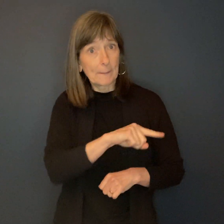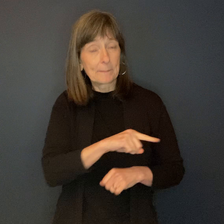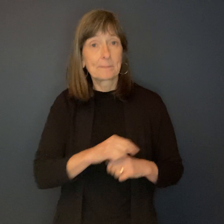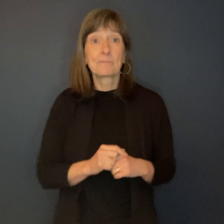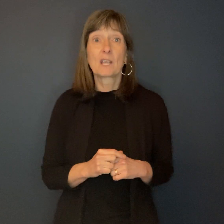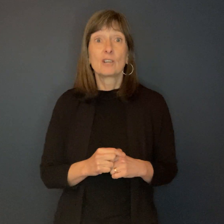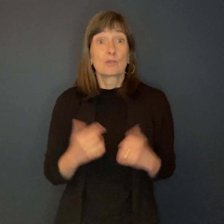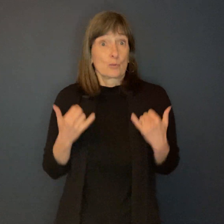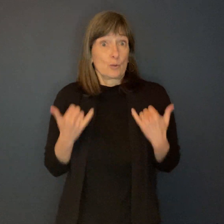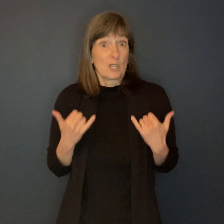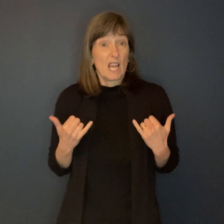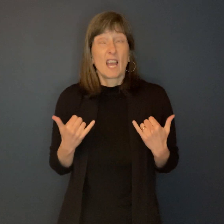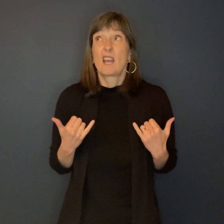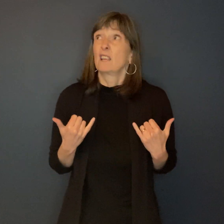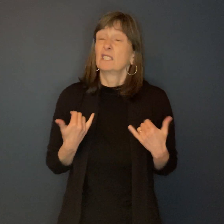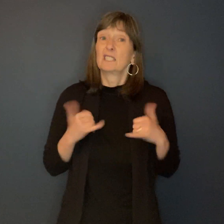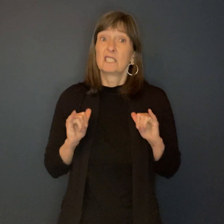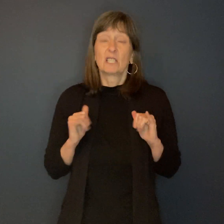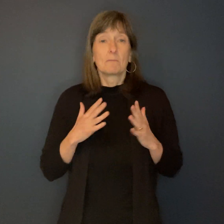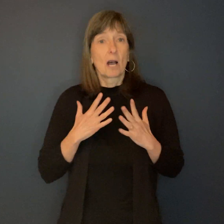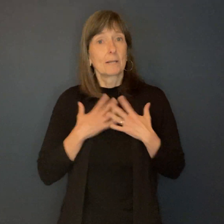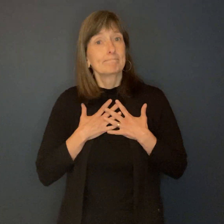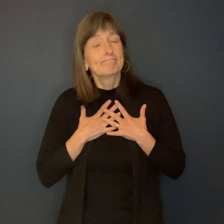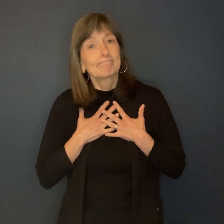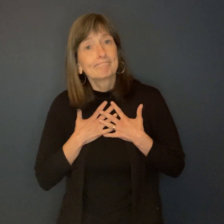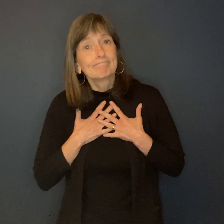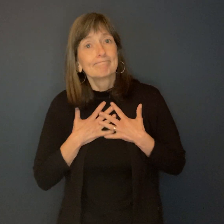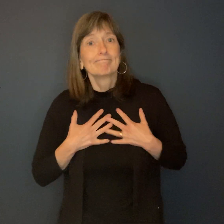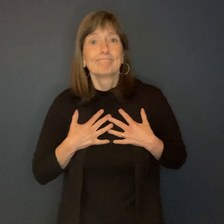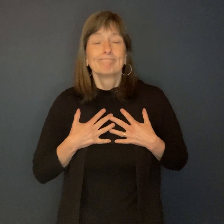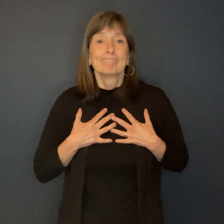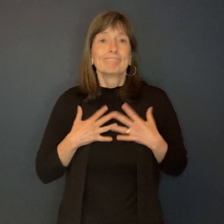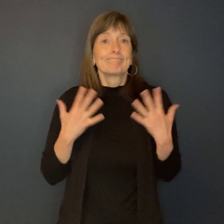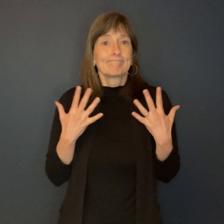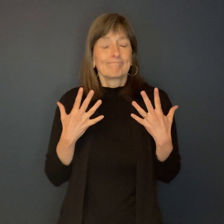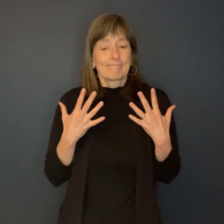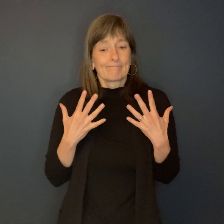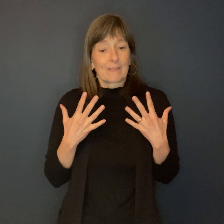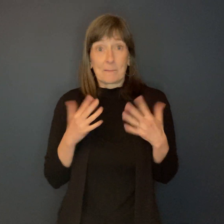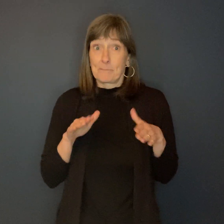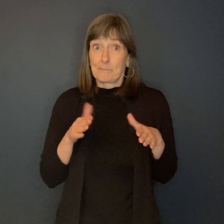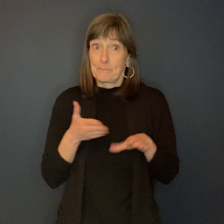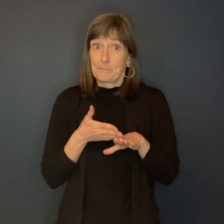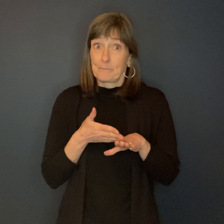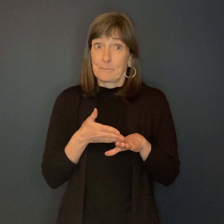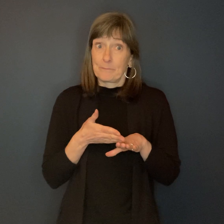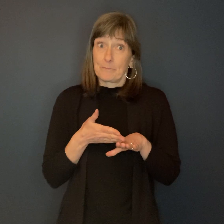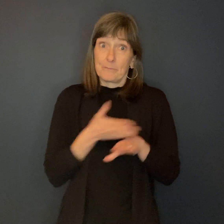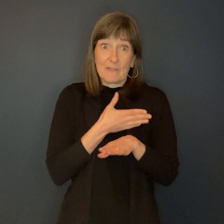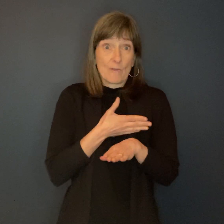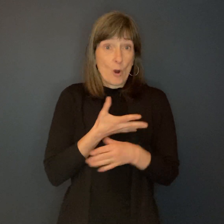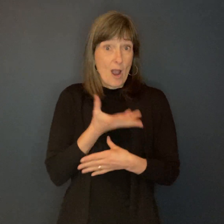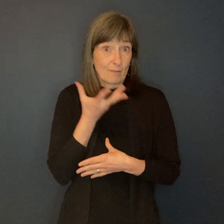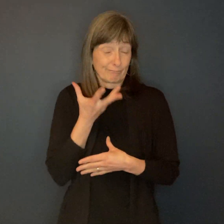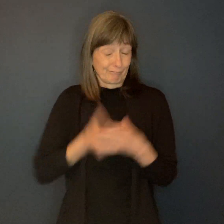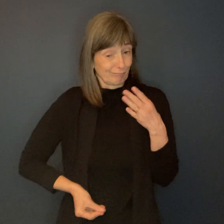enduring passion, is to see before I leave this mortal coil